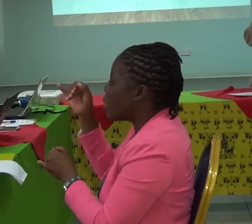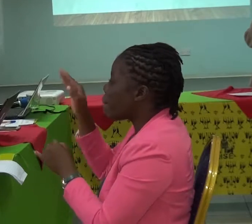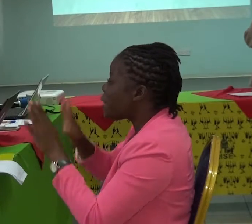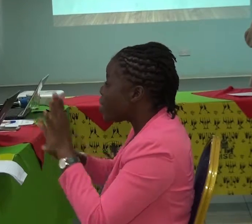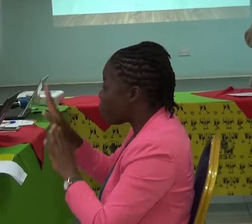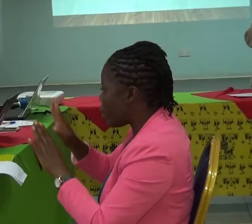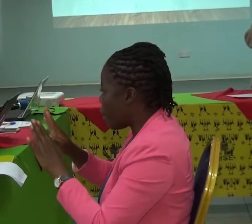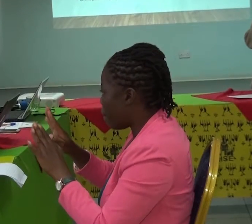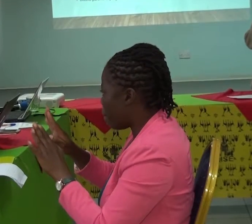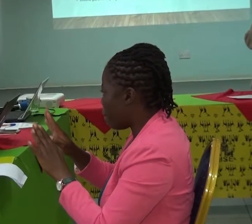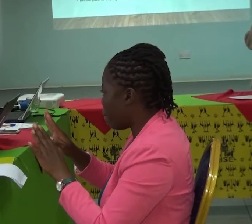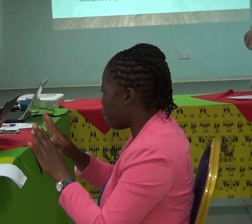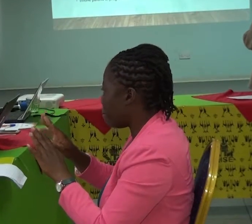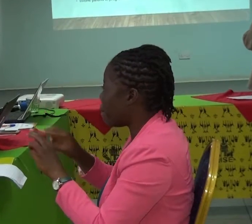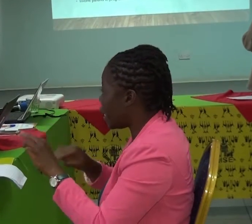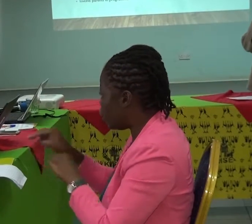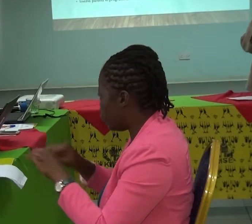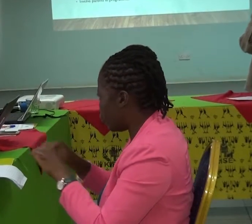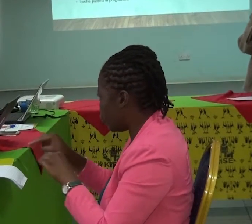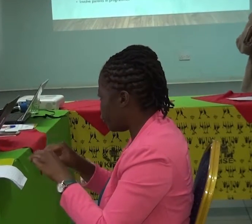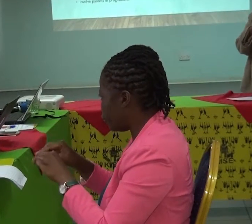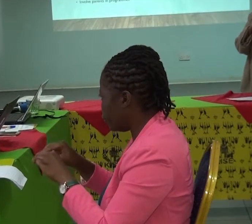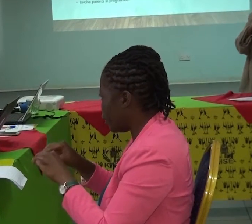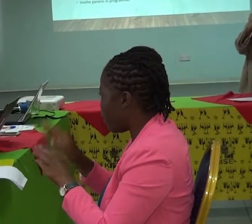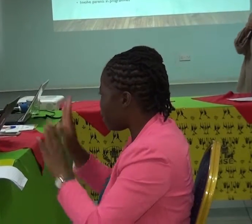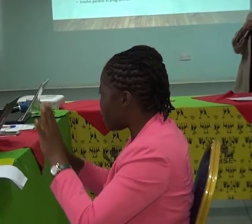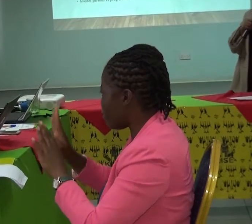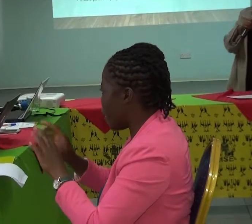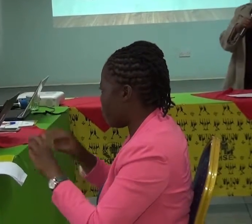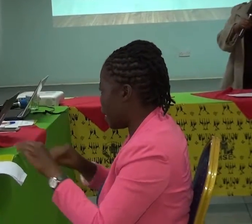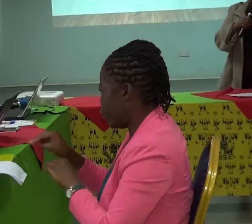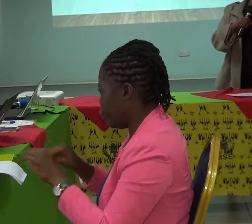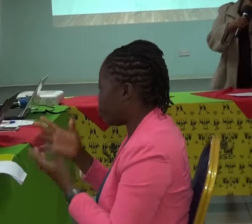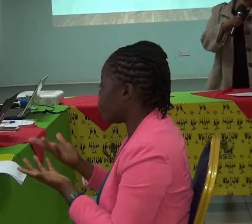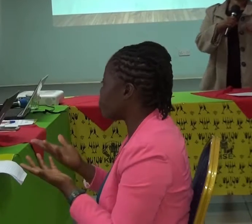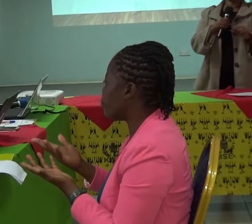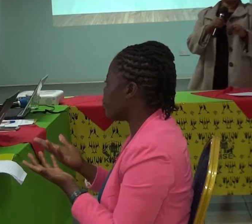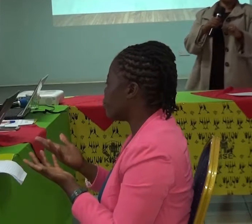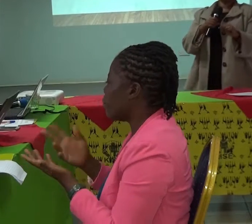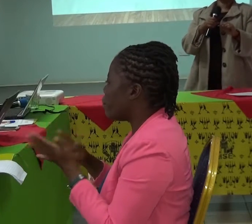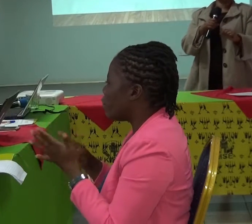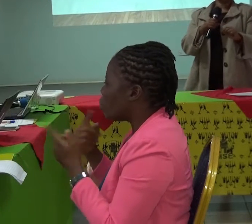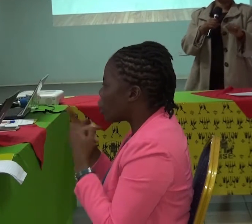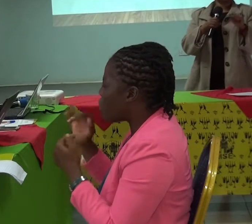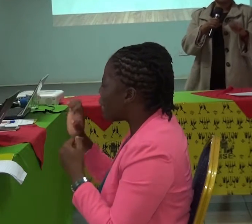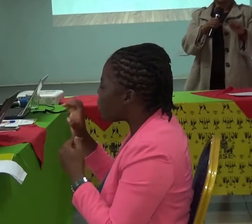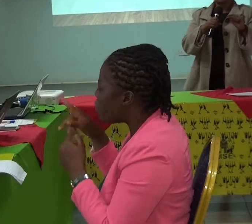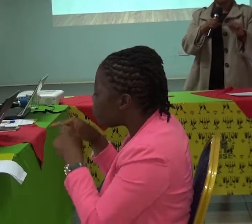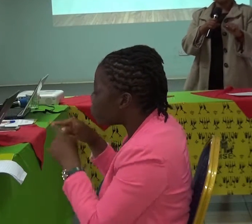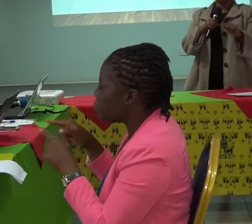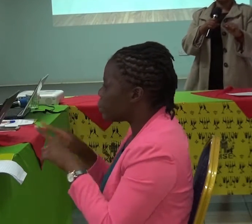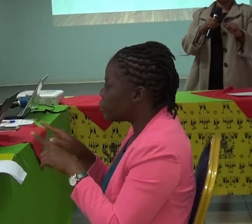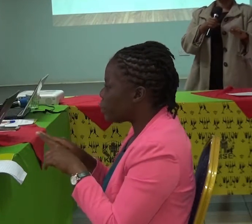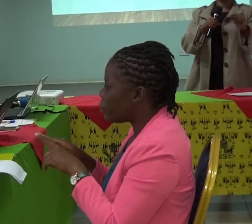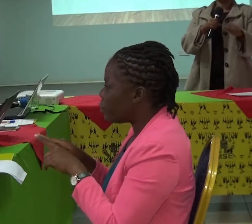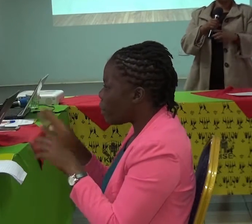education program. I have brought in behavior strongly because if we have to practice inclusive education, especially in